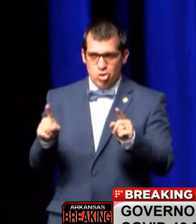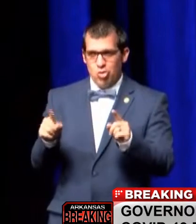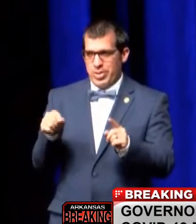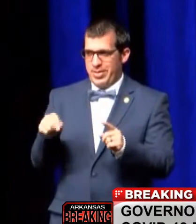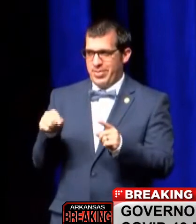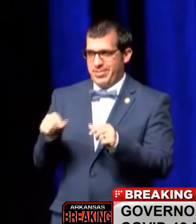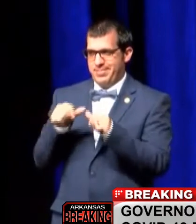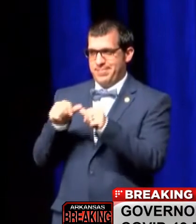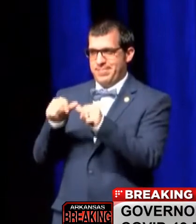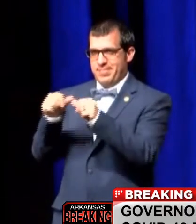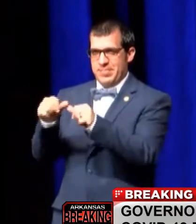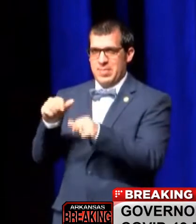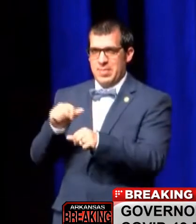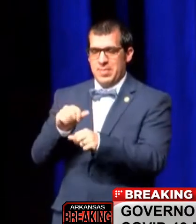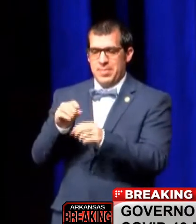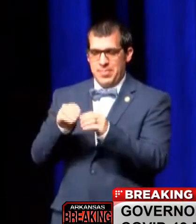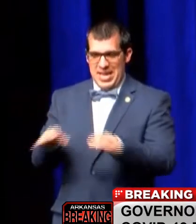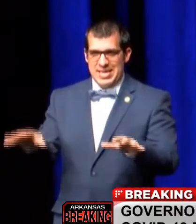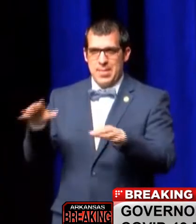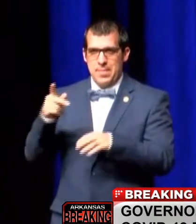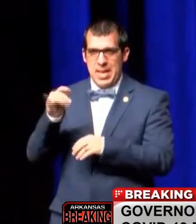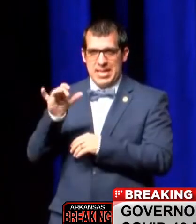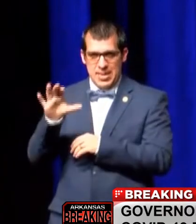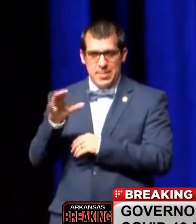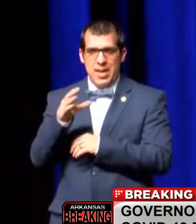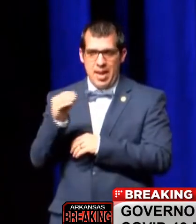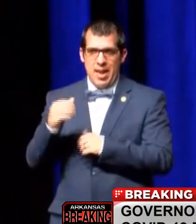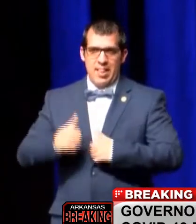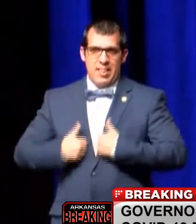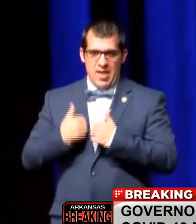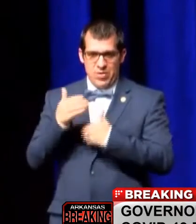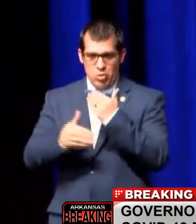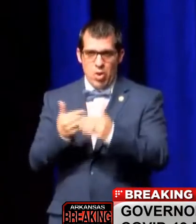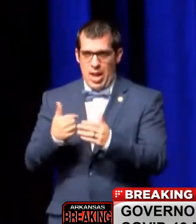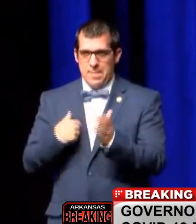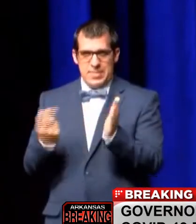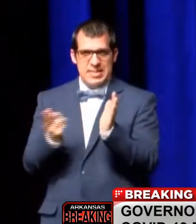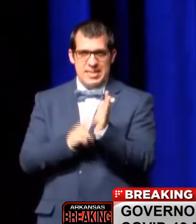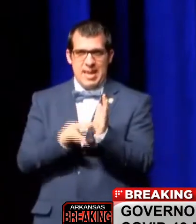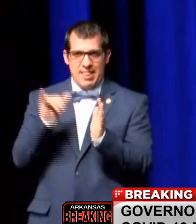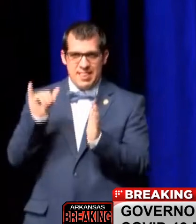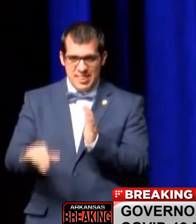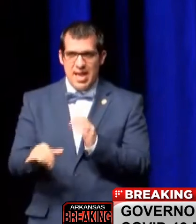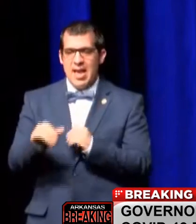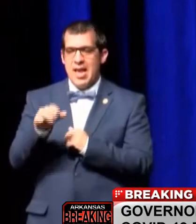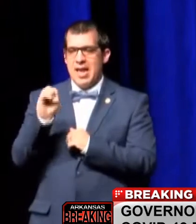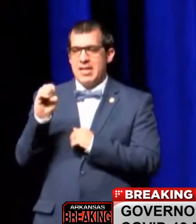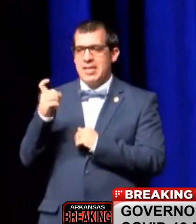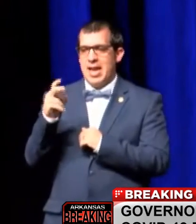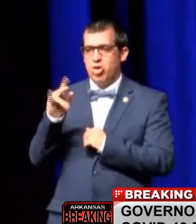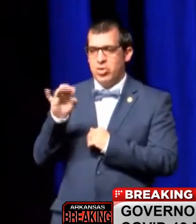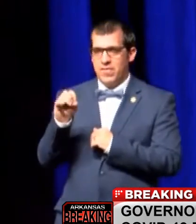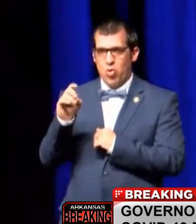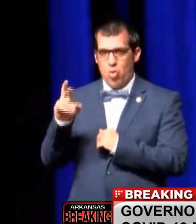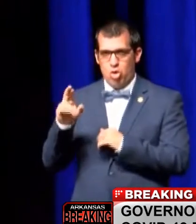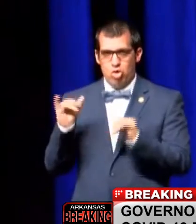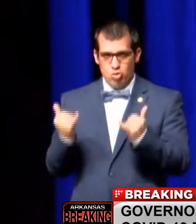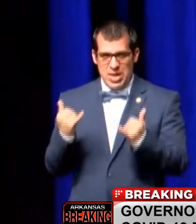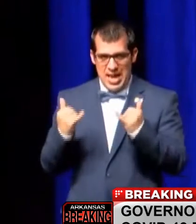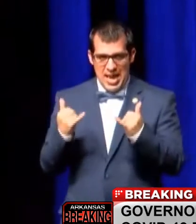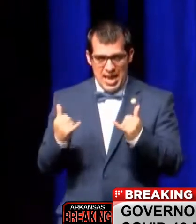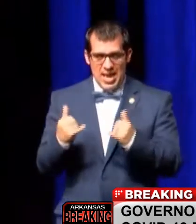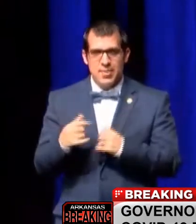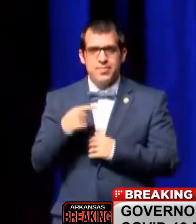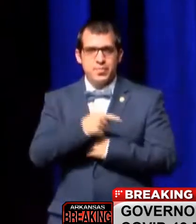this pandemic and for life to go on. And so I'm signing that executive order today that will